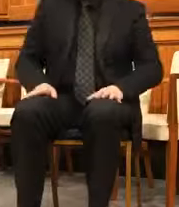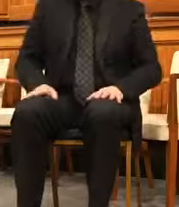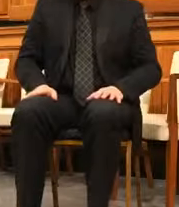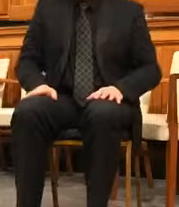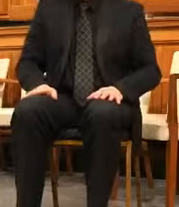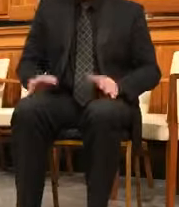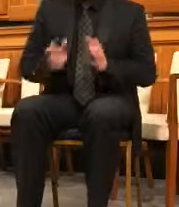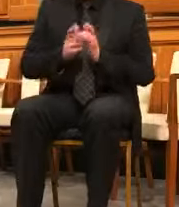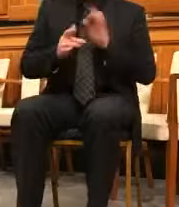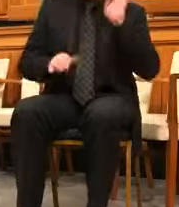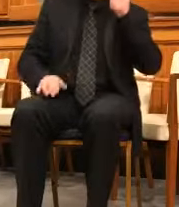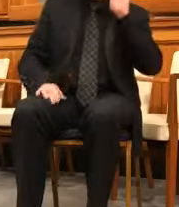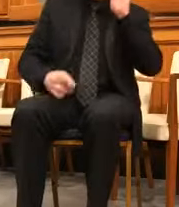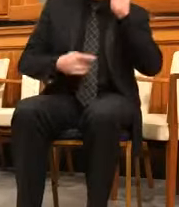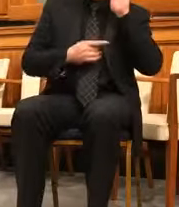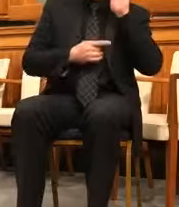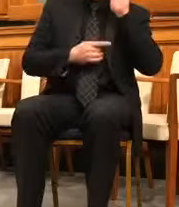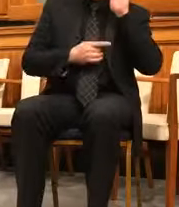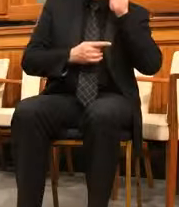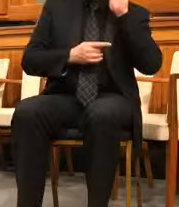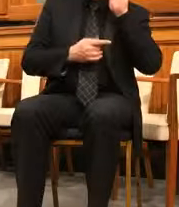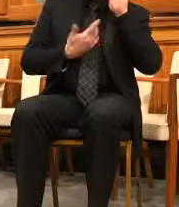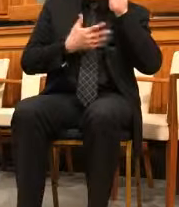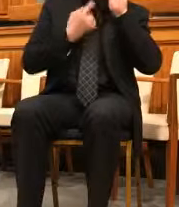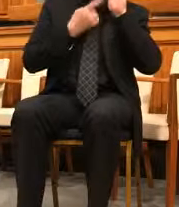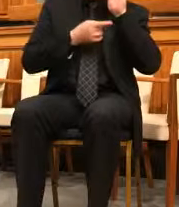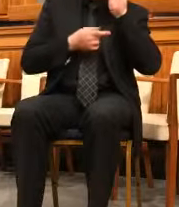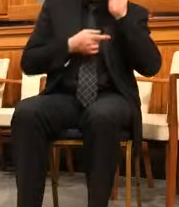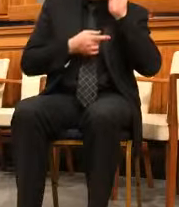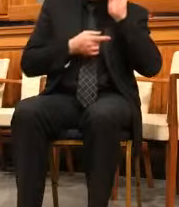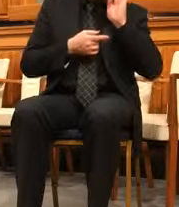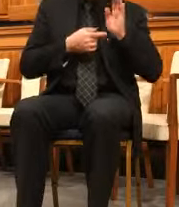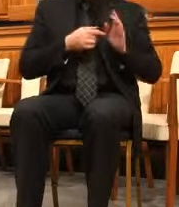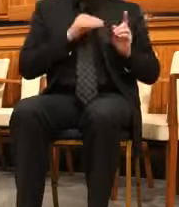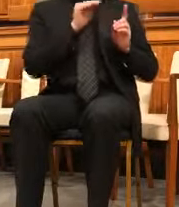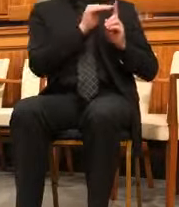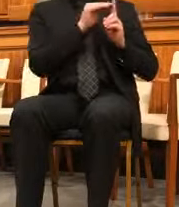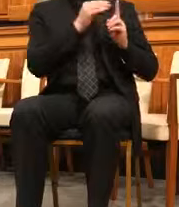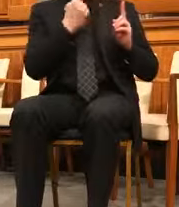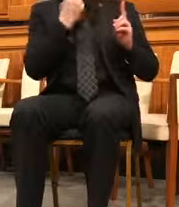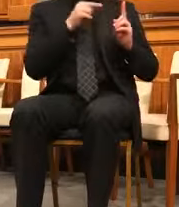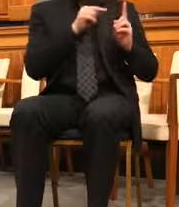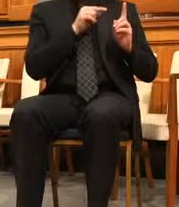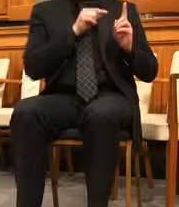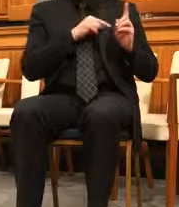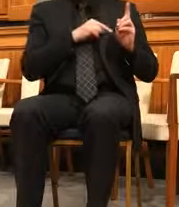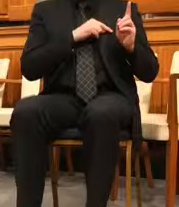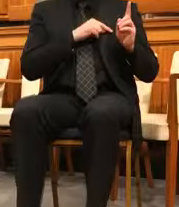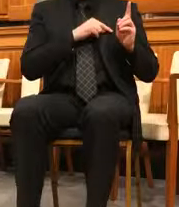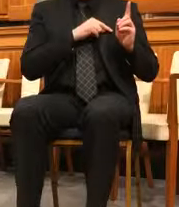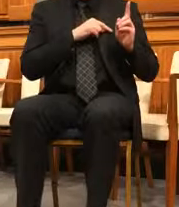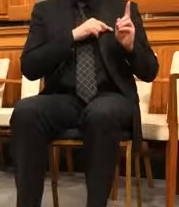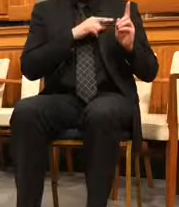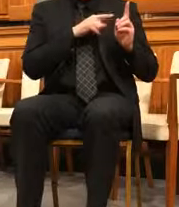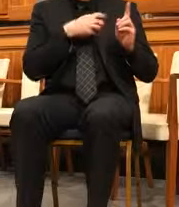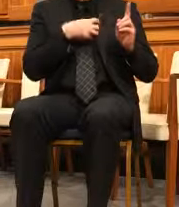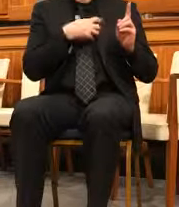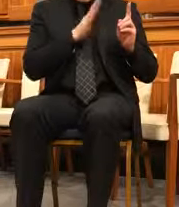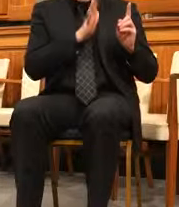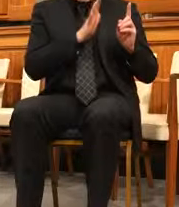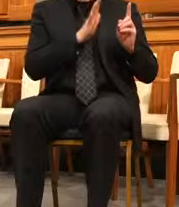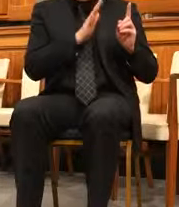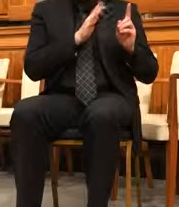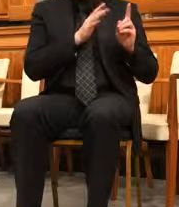soon as Jesus heard the word that was spoken, he said unto the ruler of the synagogue, Be not